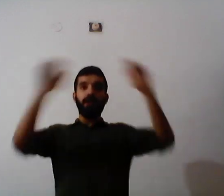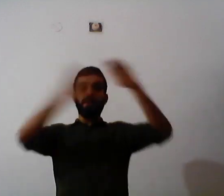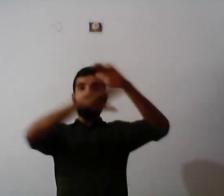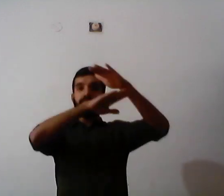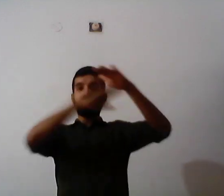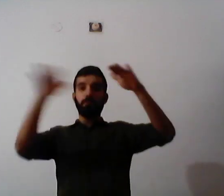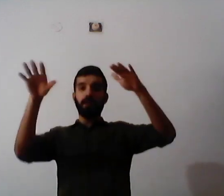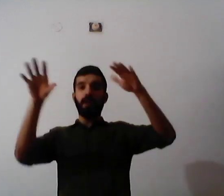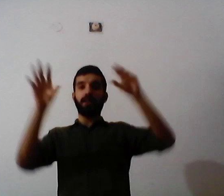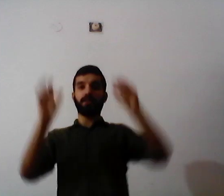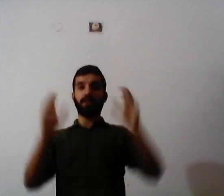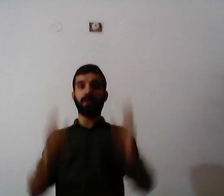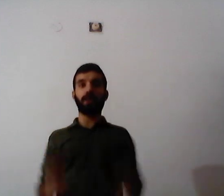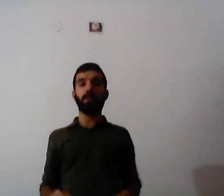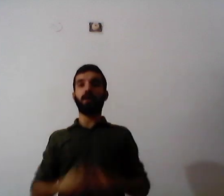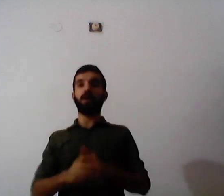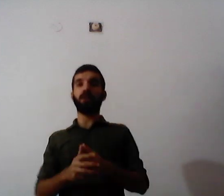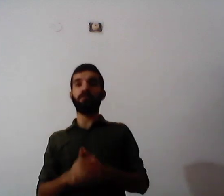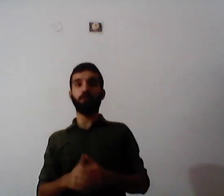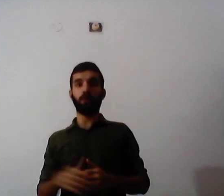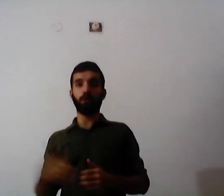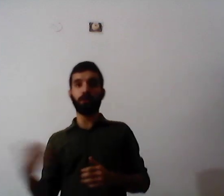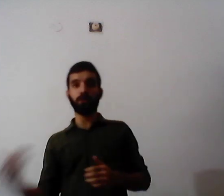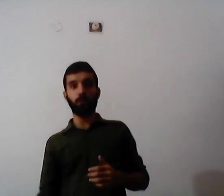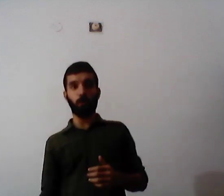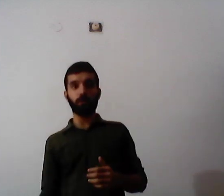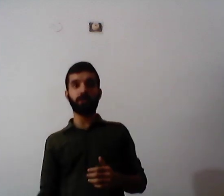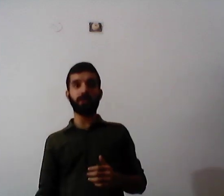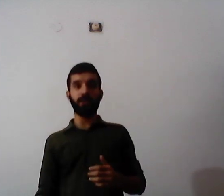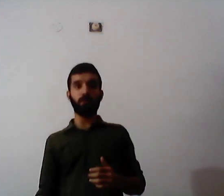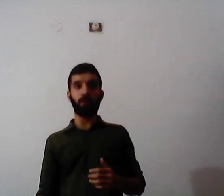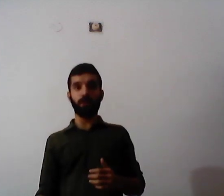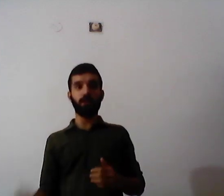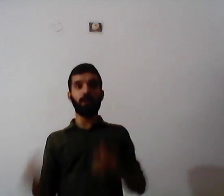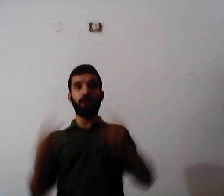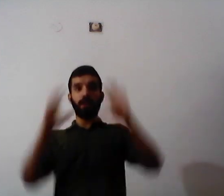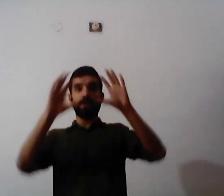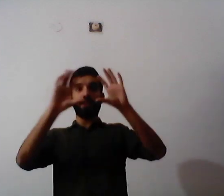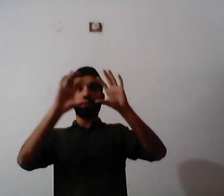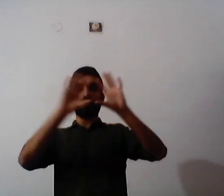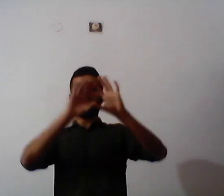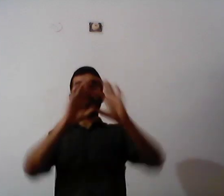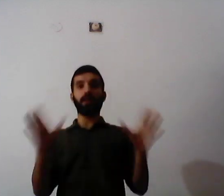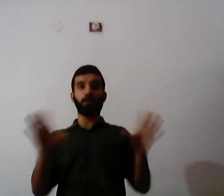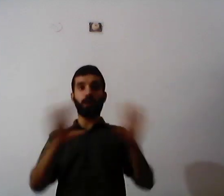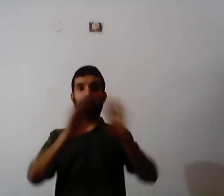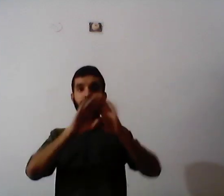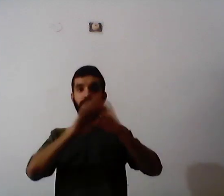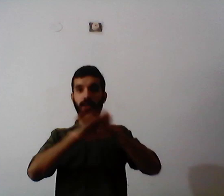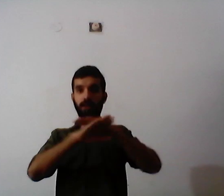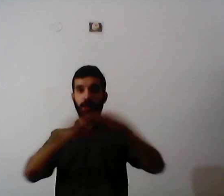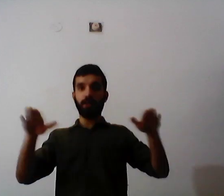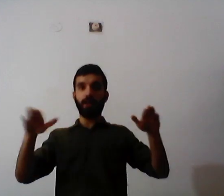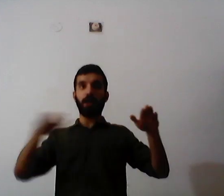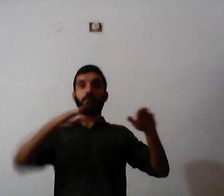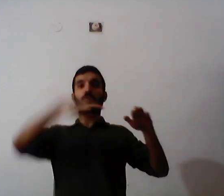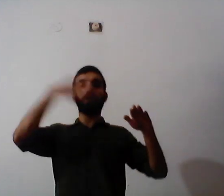is some gas, say if you want to dissolve oxygen in water, like you have a liquid, above that you